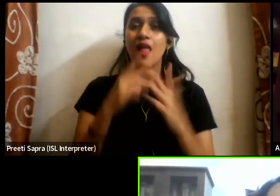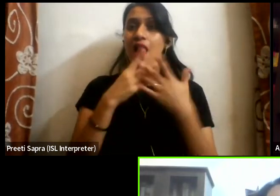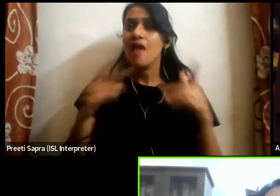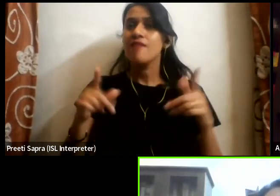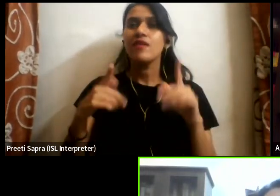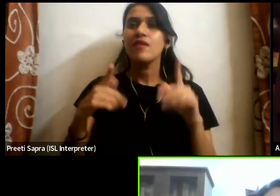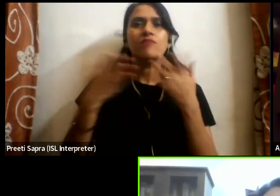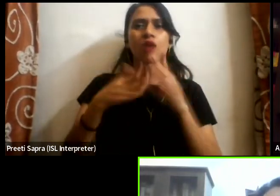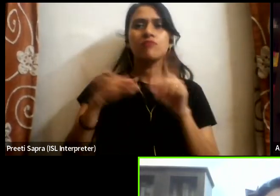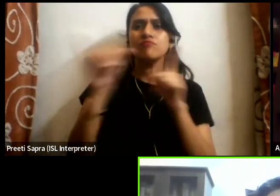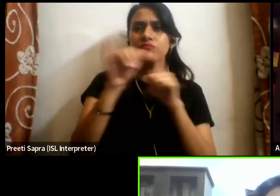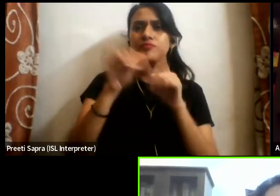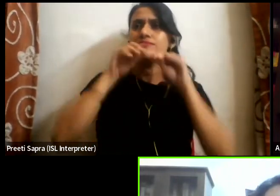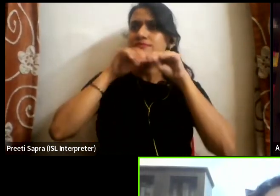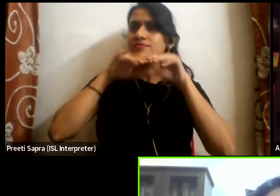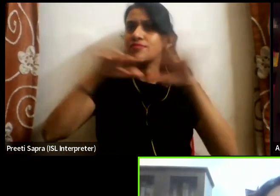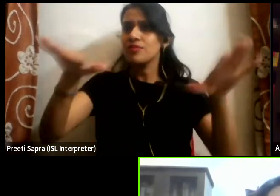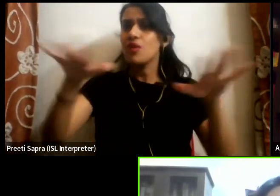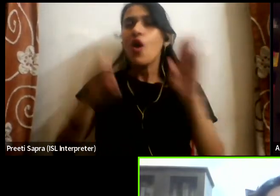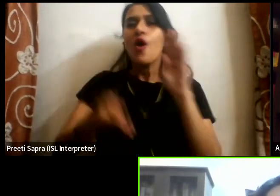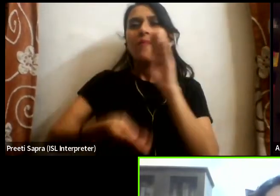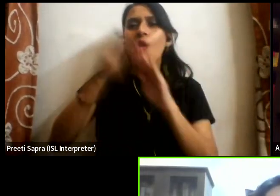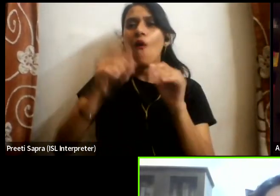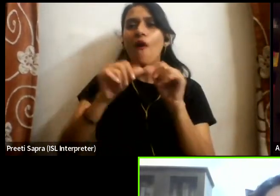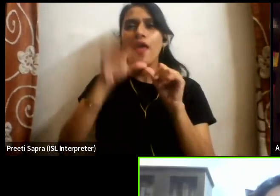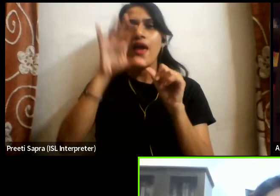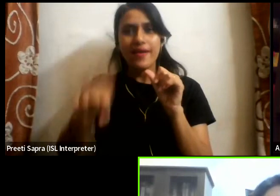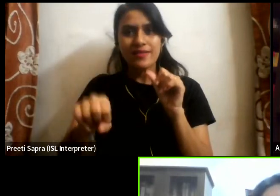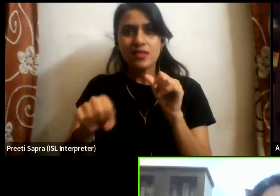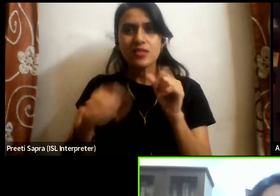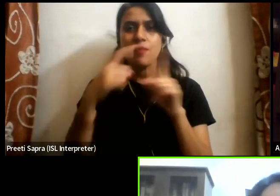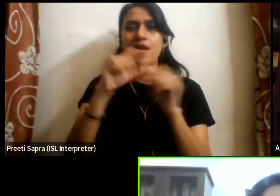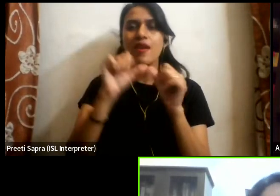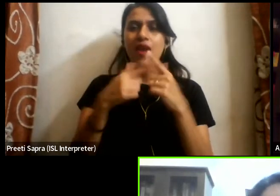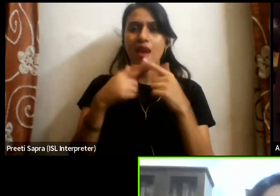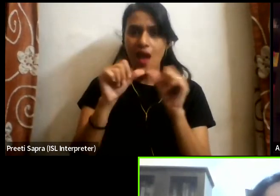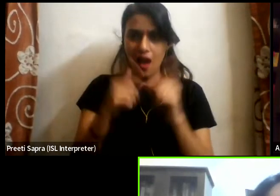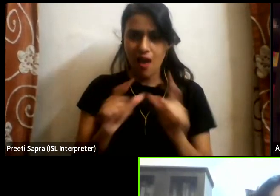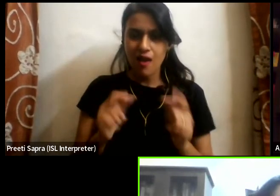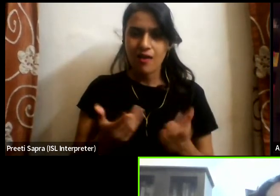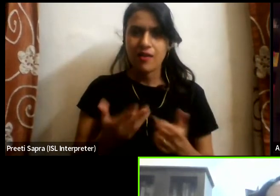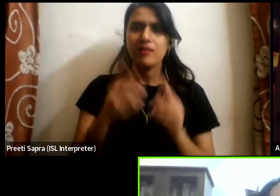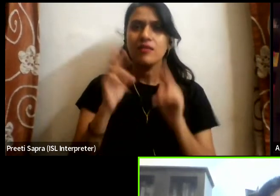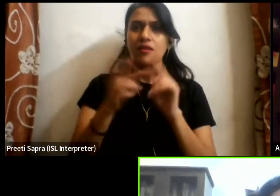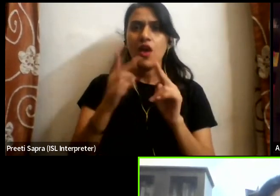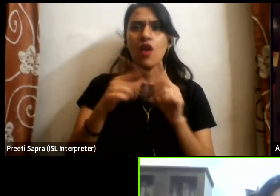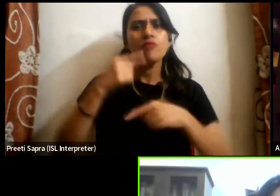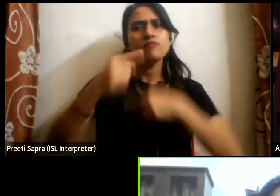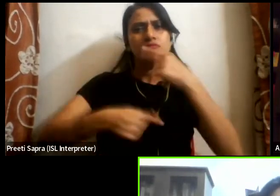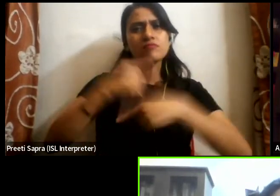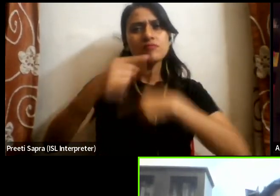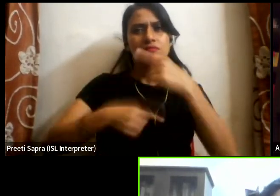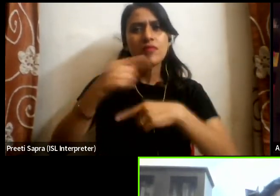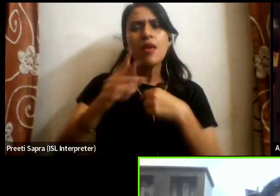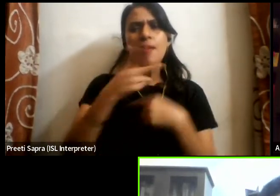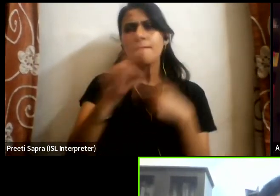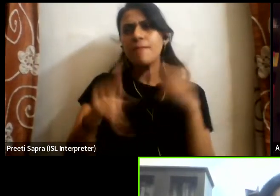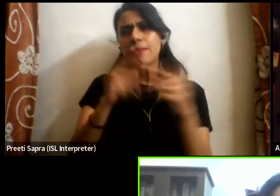streaming, better access to courts proceedings and data, day in day out people are